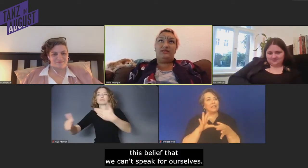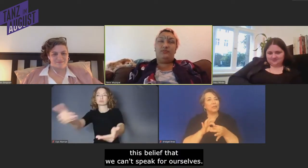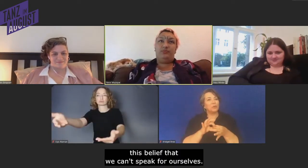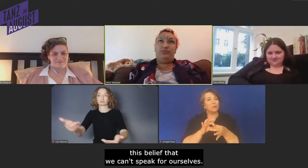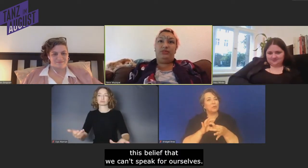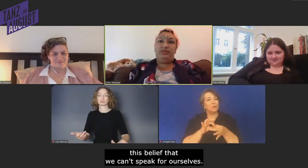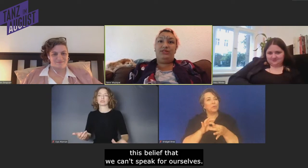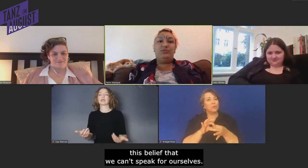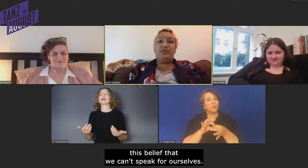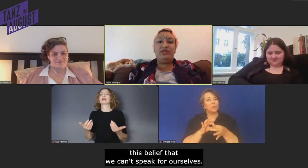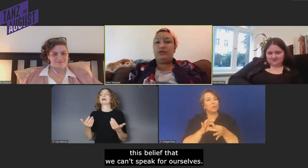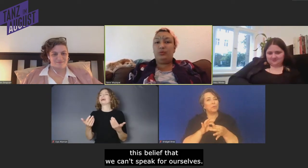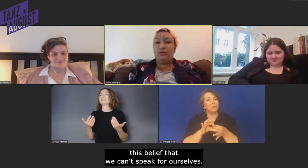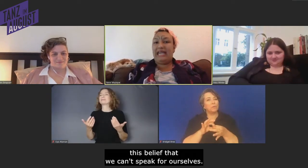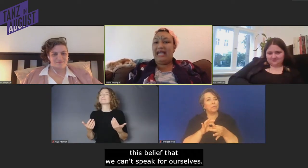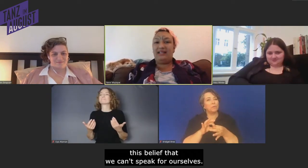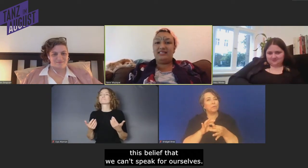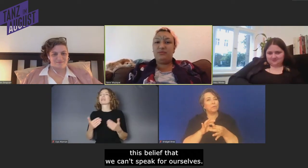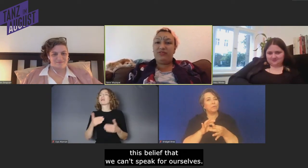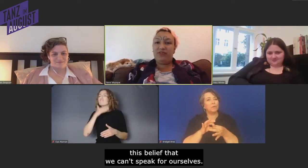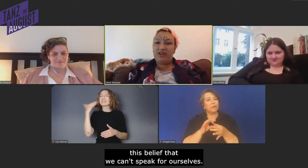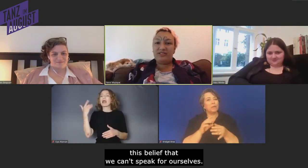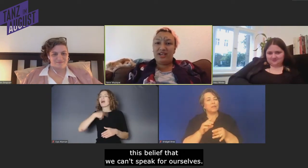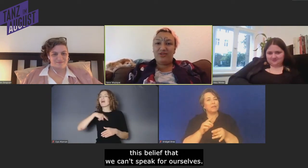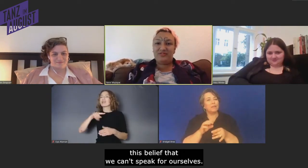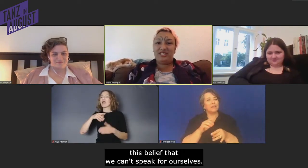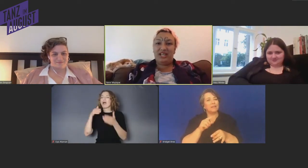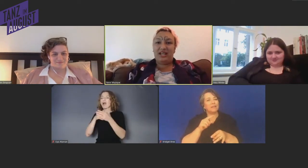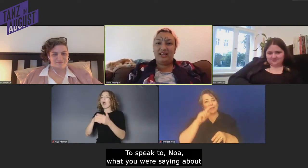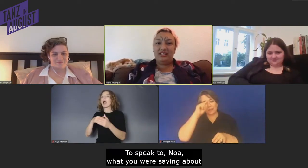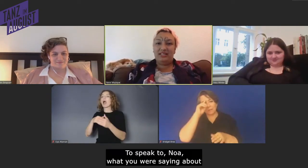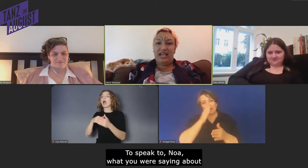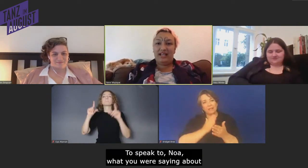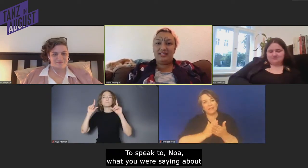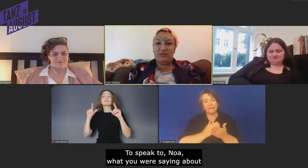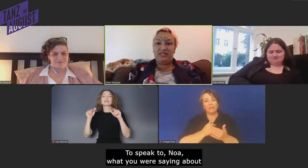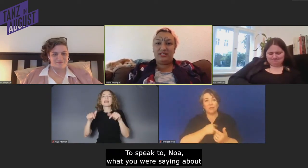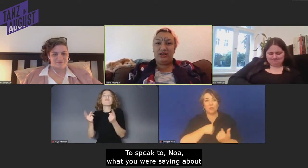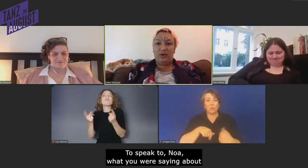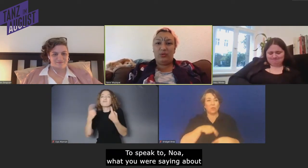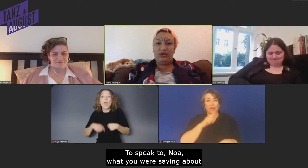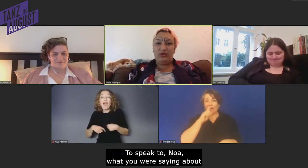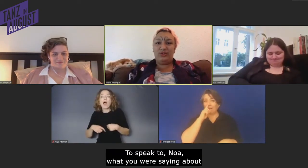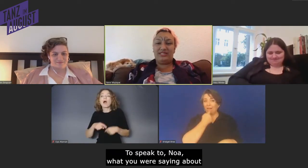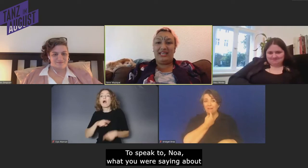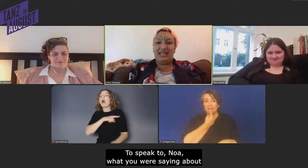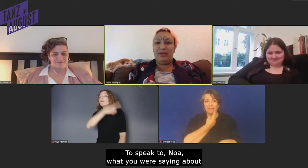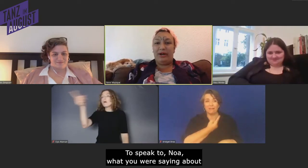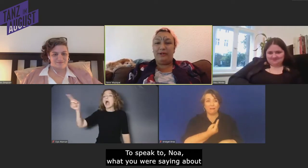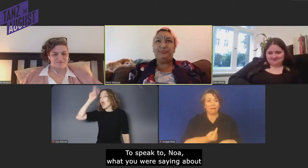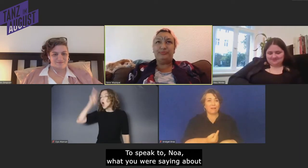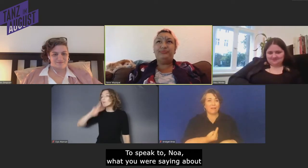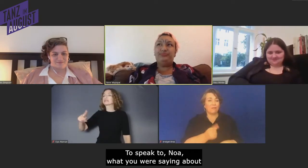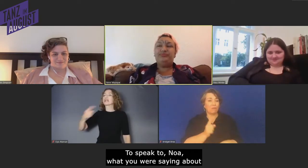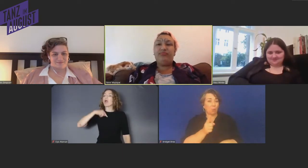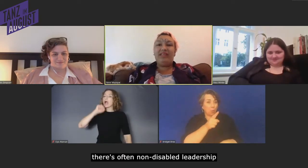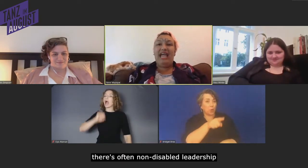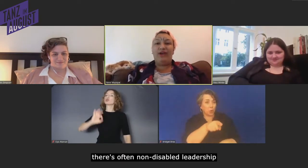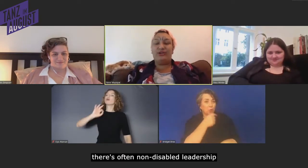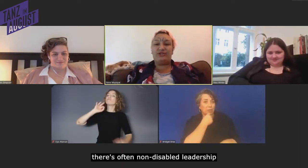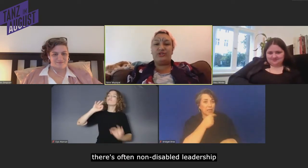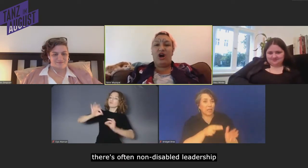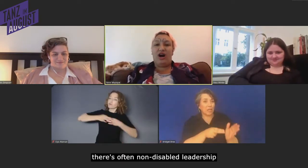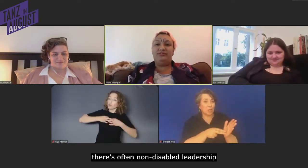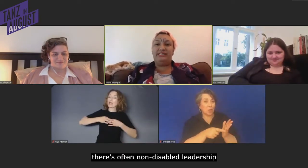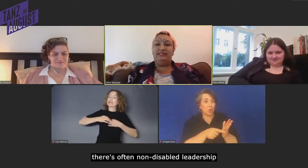this belief that we can't speak for ourselves. To kind of speak to Noah, what you were saying about how